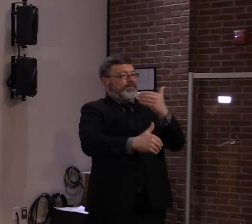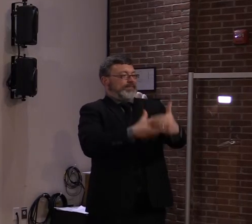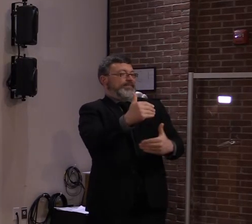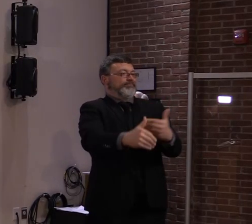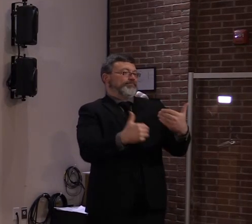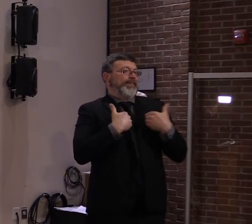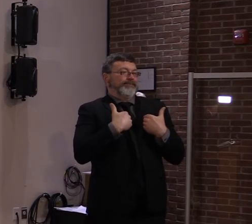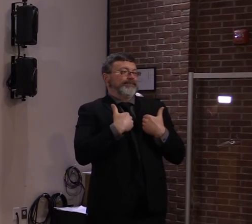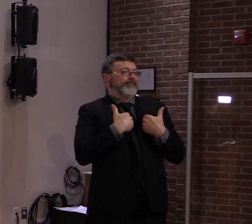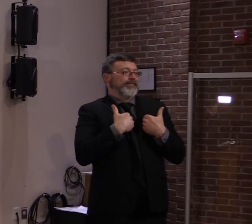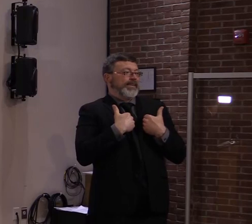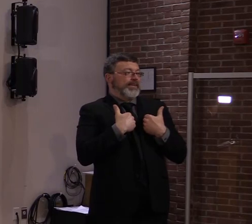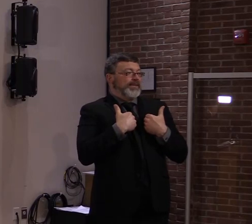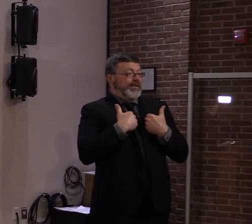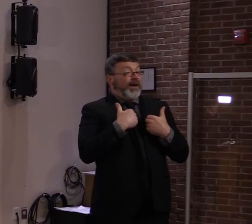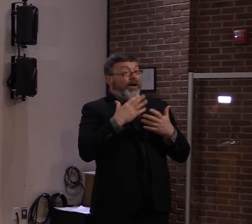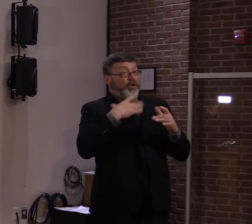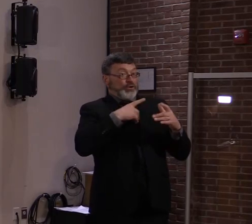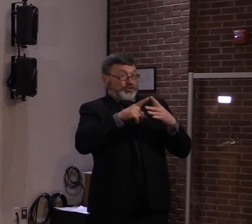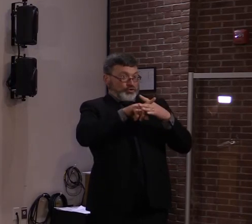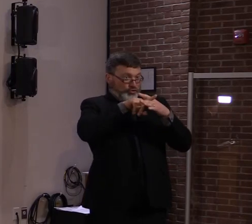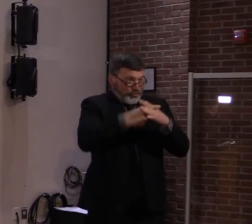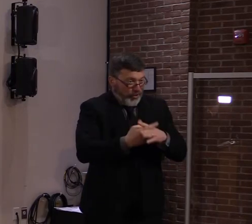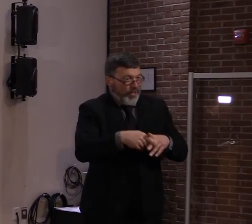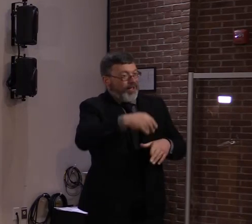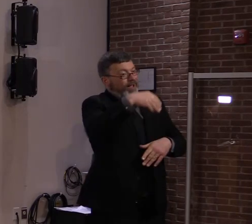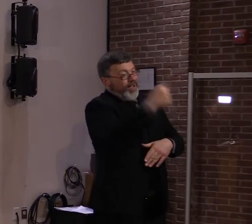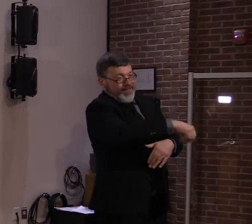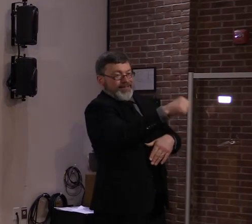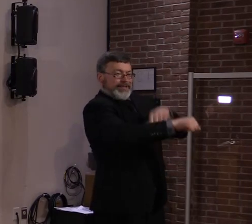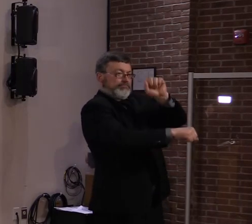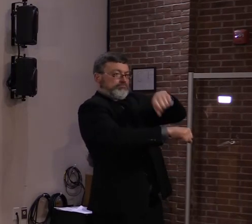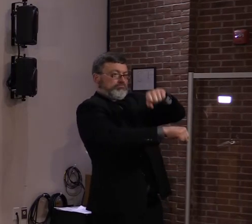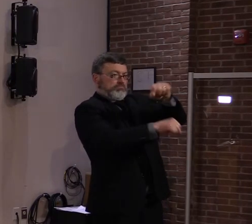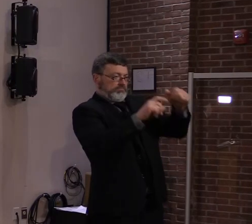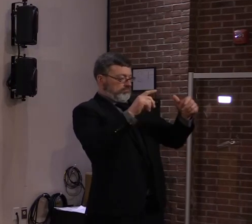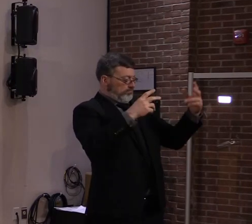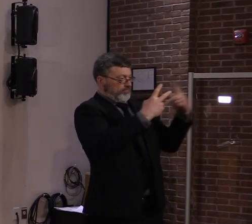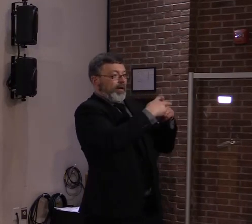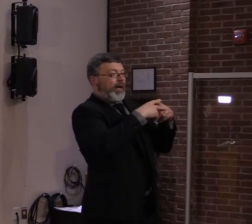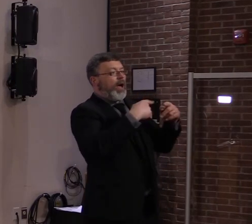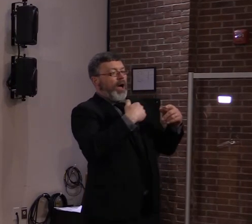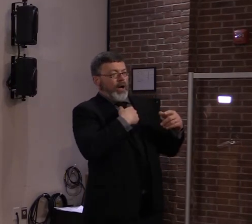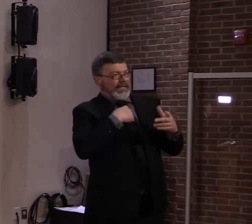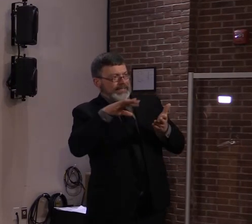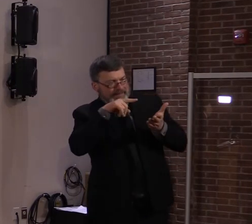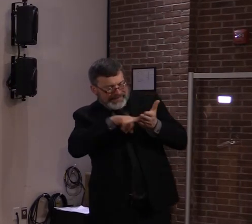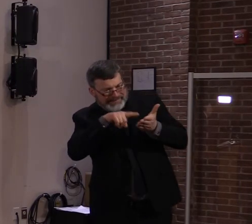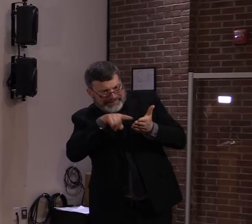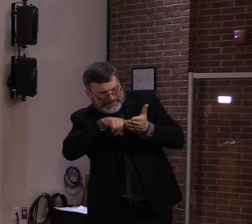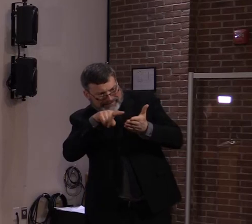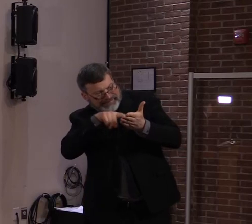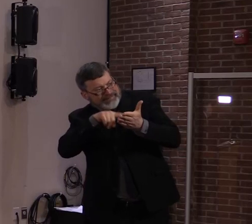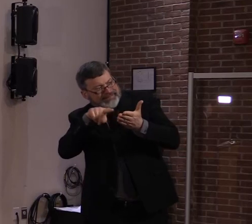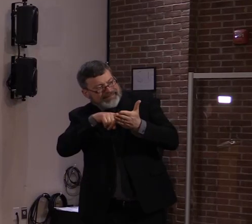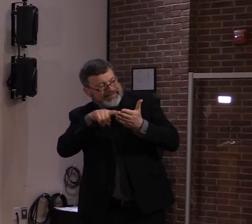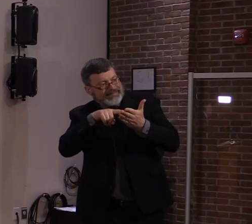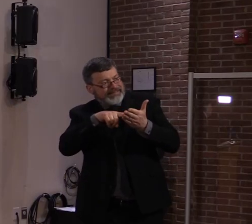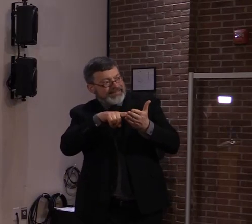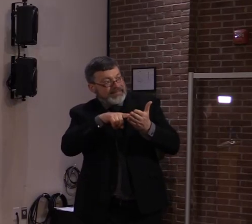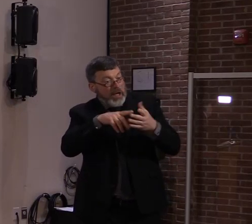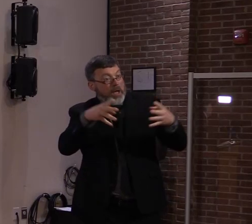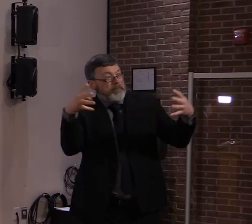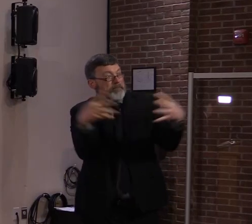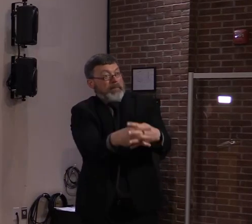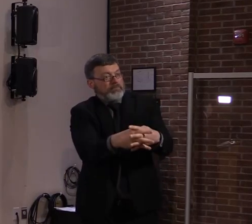and a payment had been issued. When our team received the fraudulent report and went to put a stop